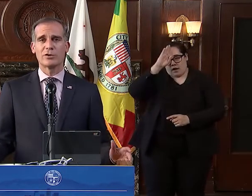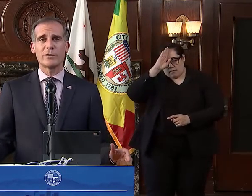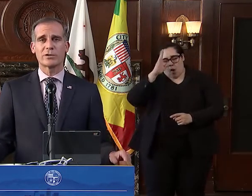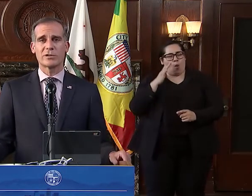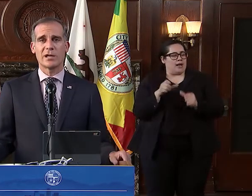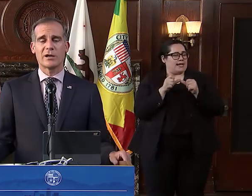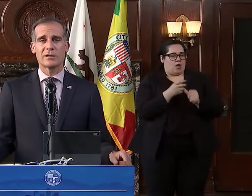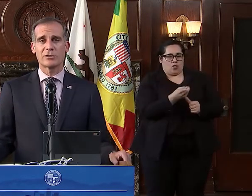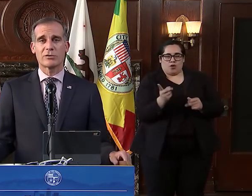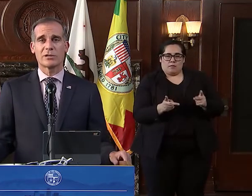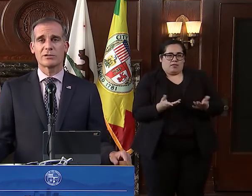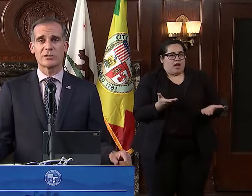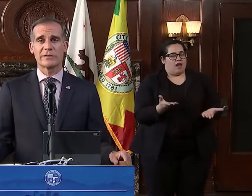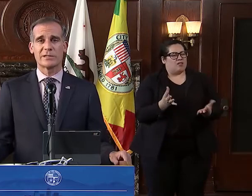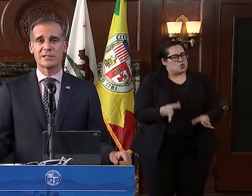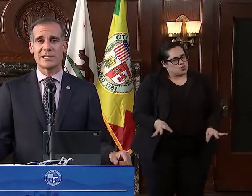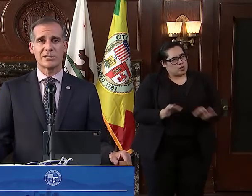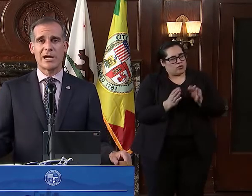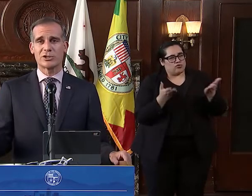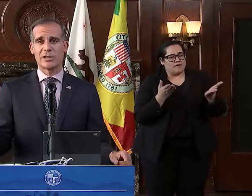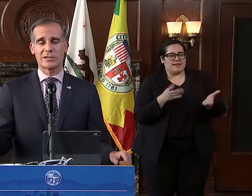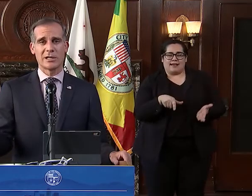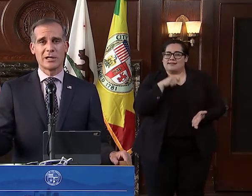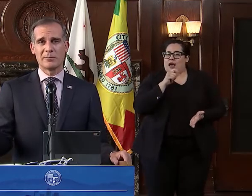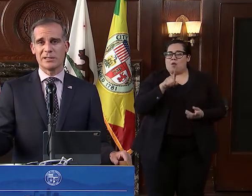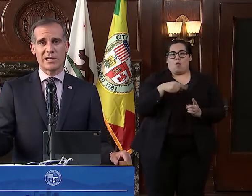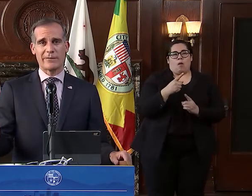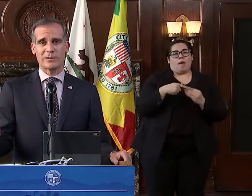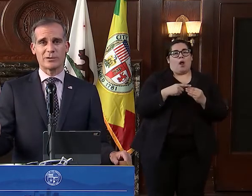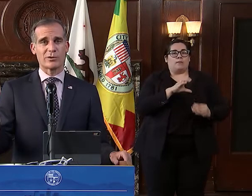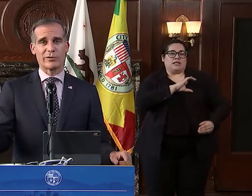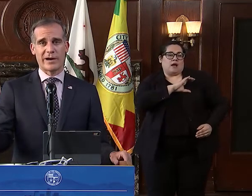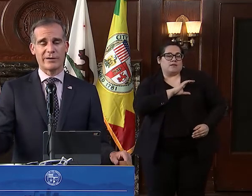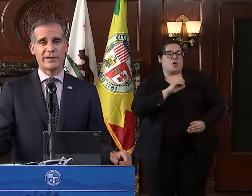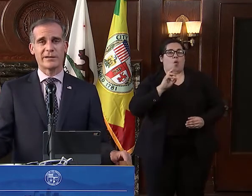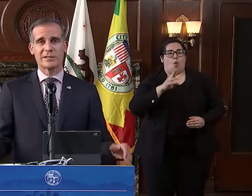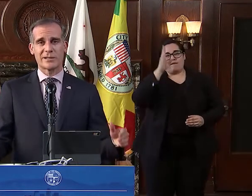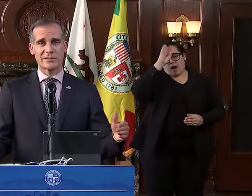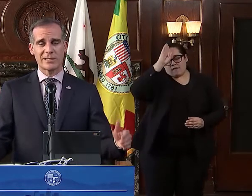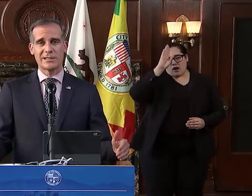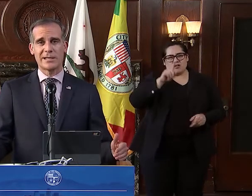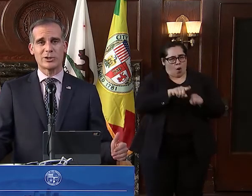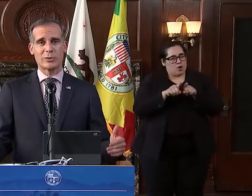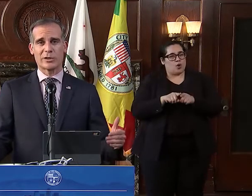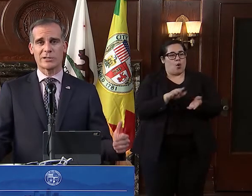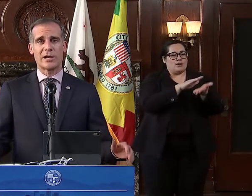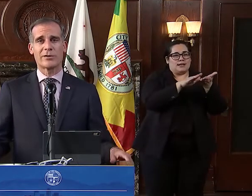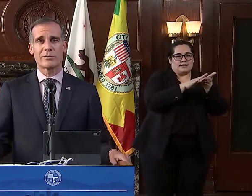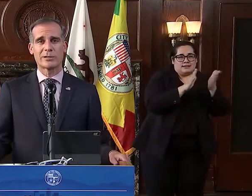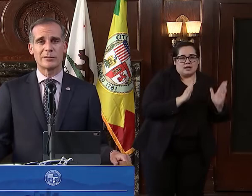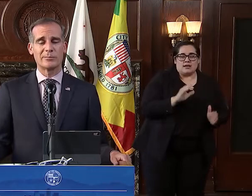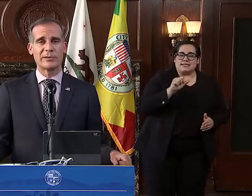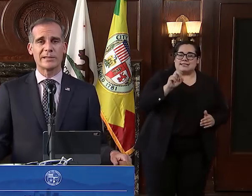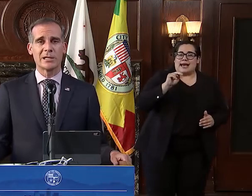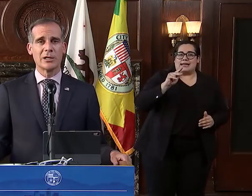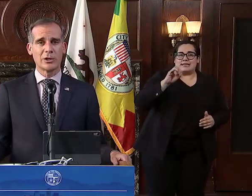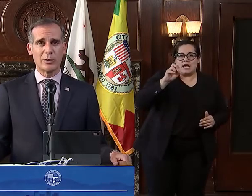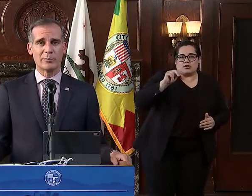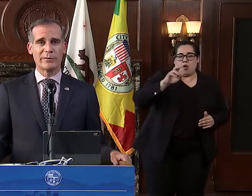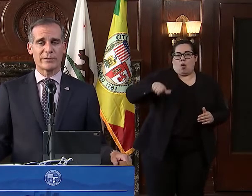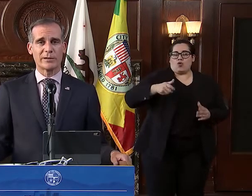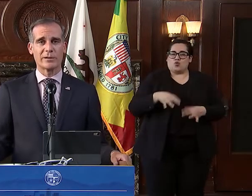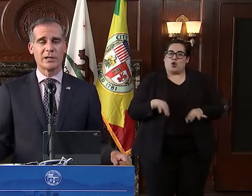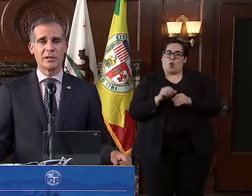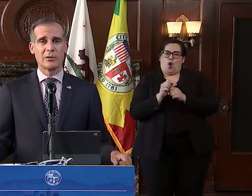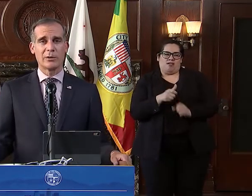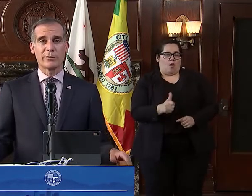that those folks are there. Those are critical services, and it's not just police officers or firefighters. It's also sanitation workers and other critical employees who won't